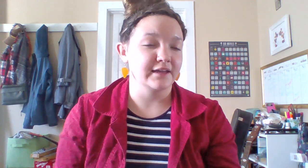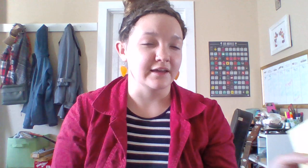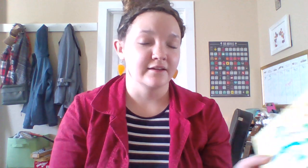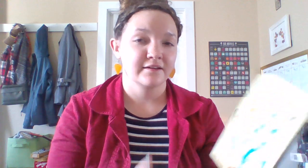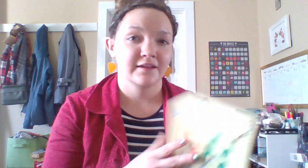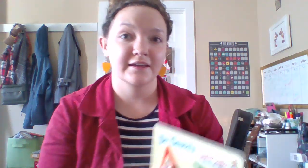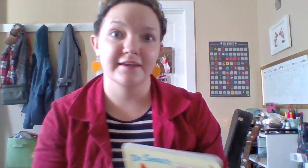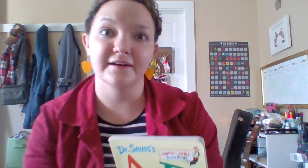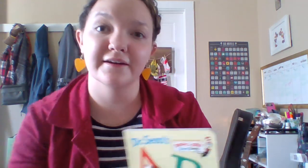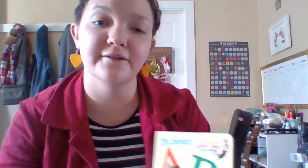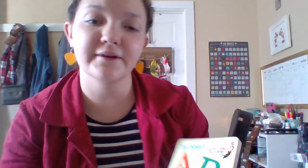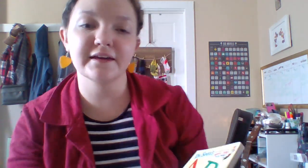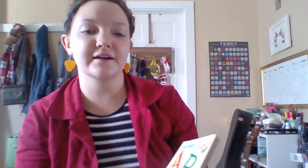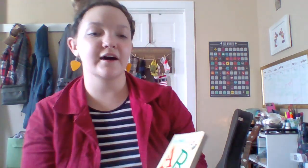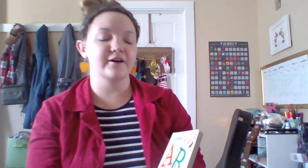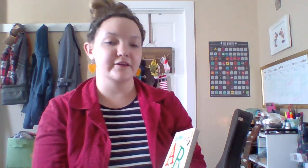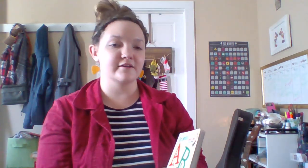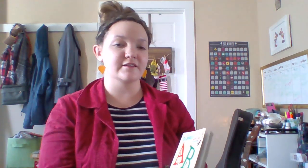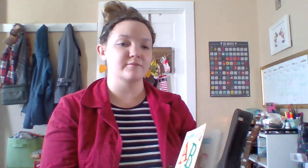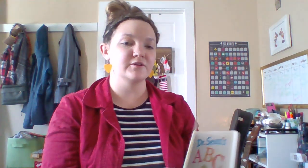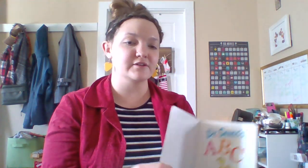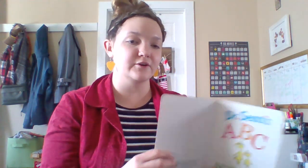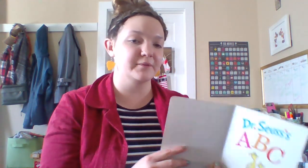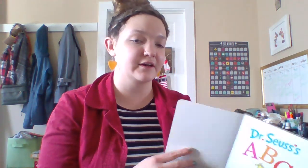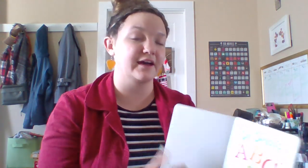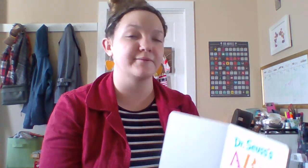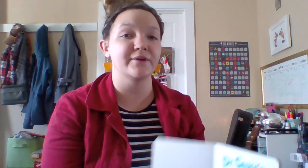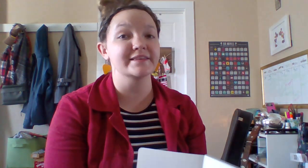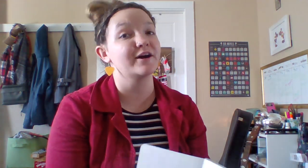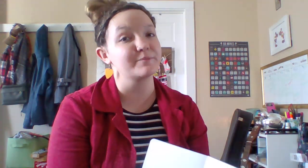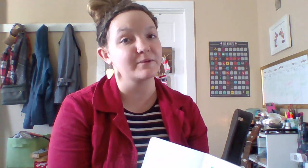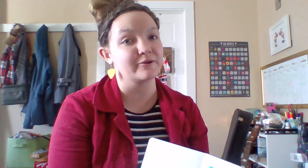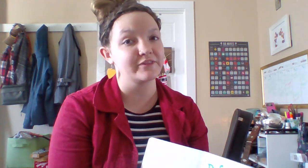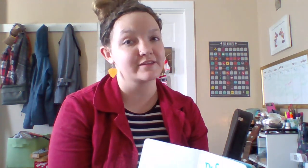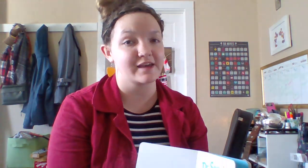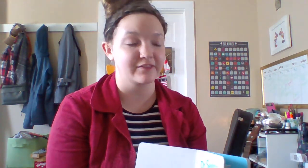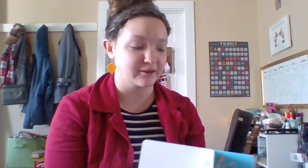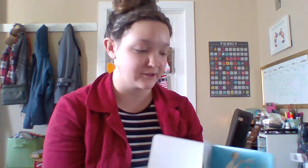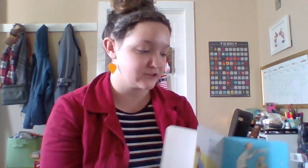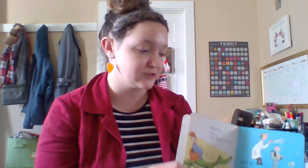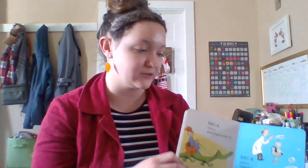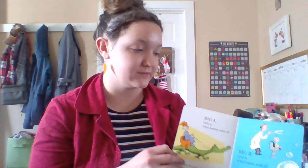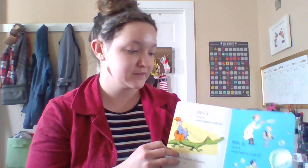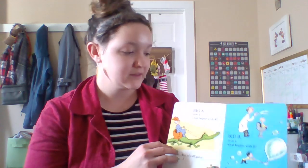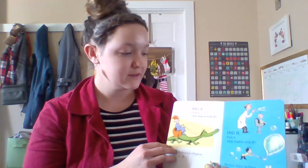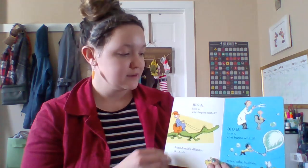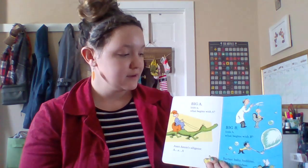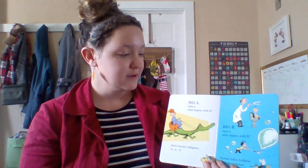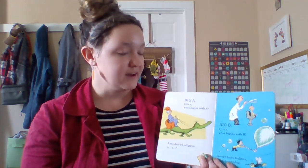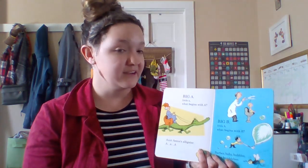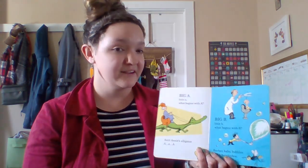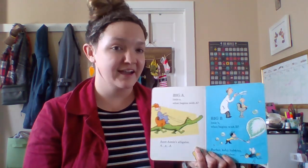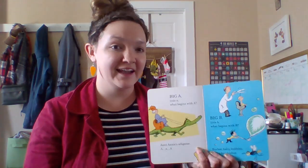Alrighty, here we go. Here's our musical book. I'm going to help you out with this sign language too.